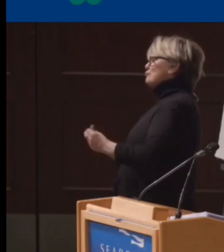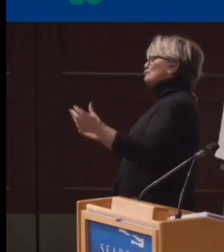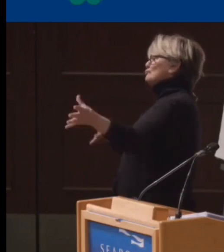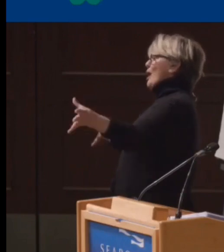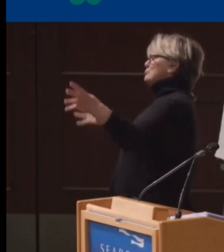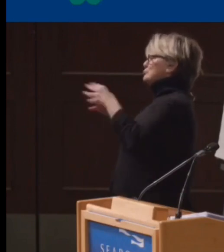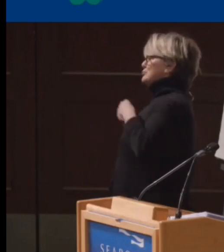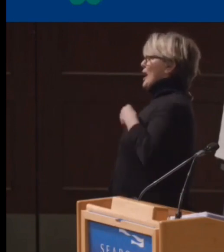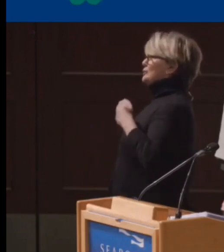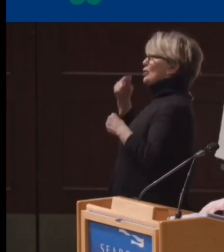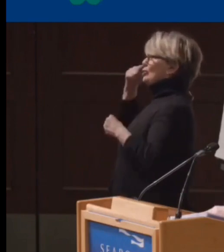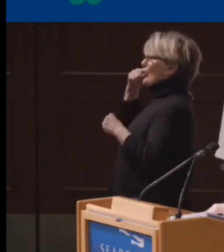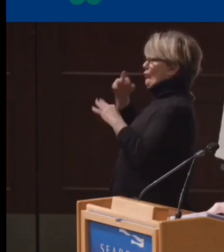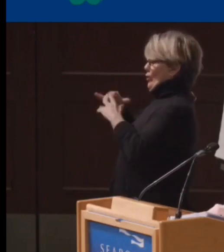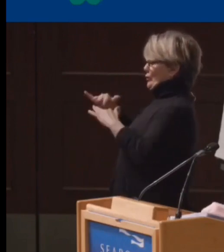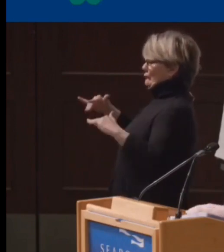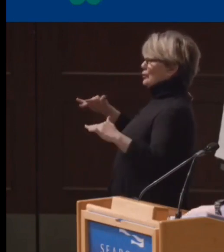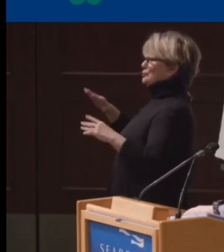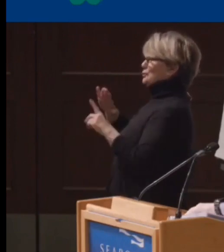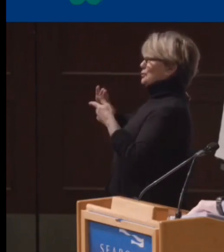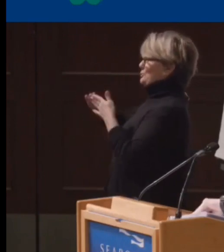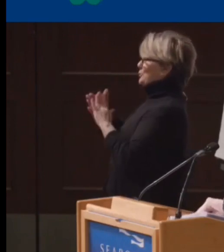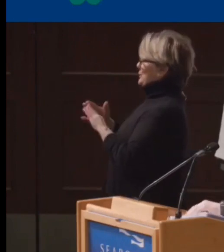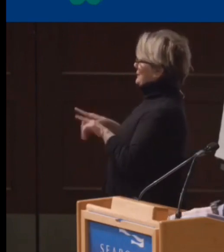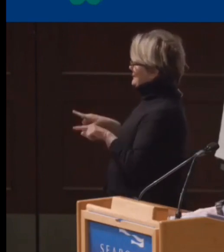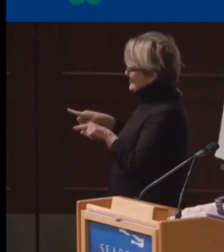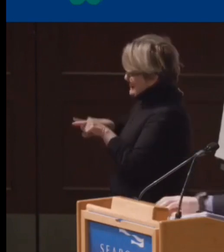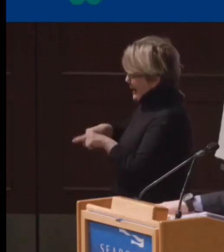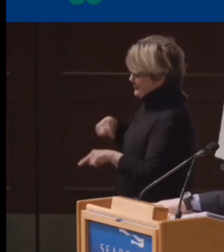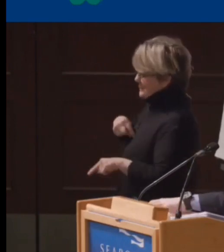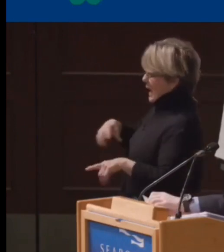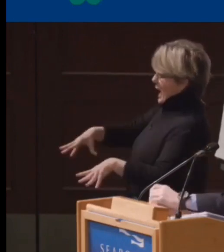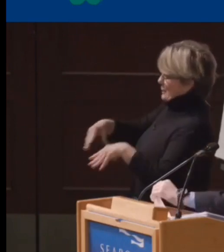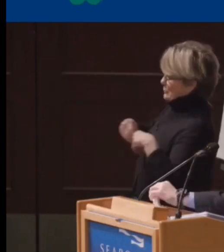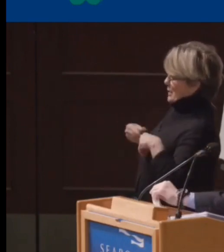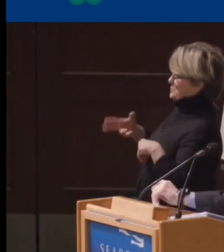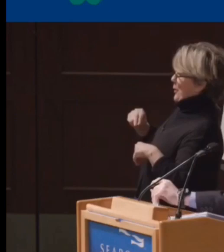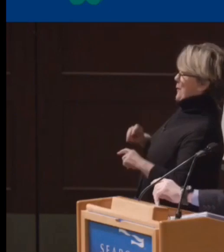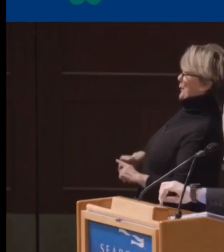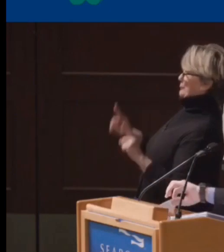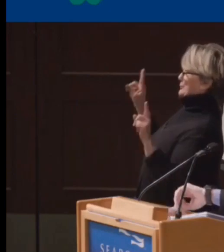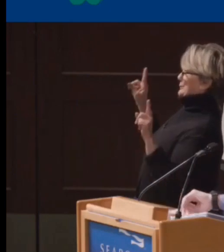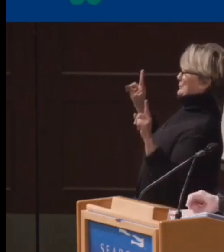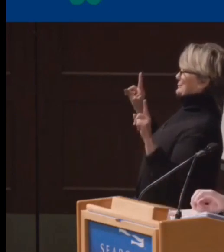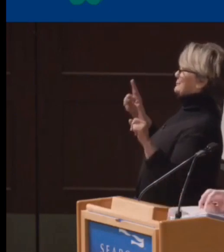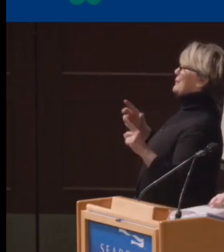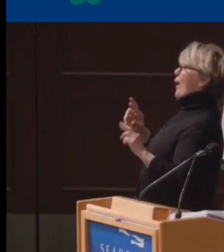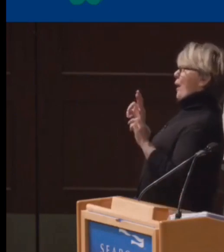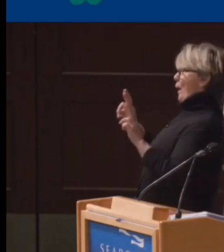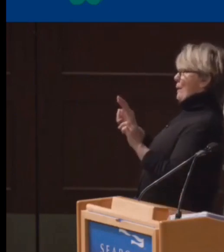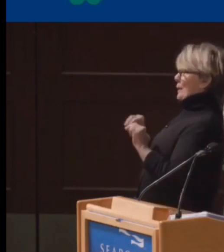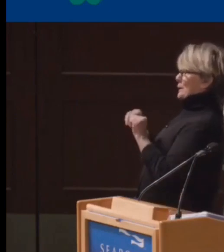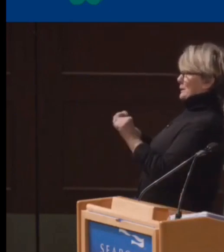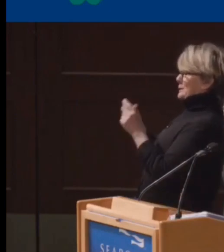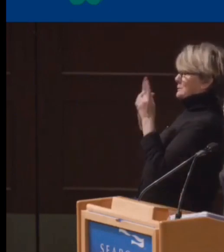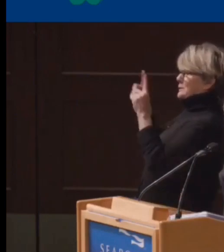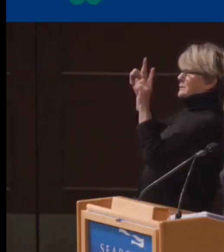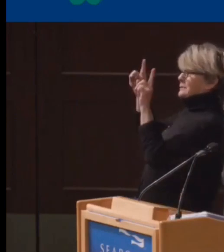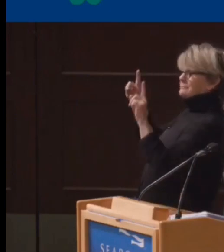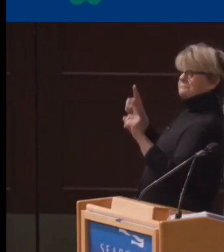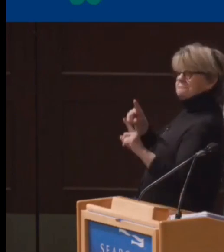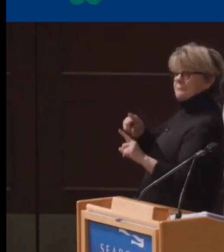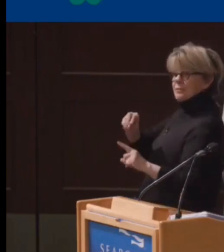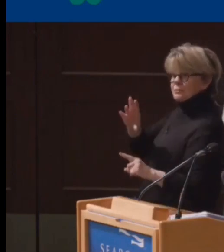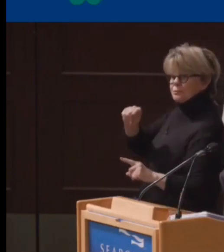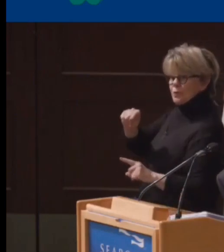I embrace my own differences. I hope to be able to continue to succeed, whether it be as a